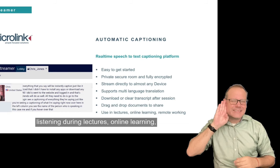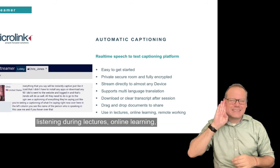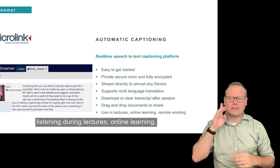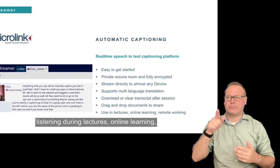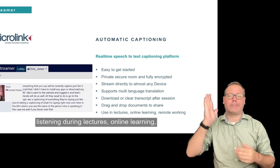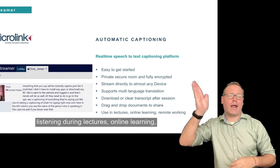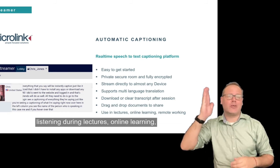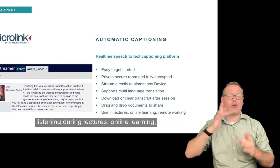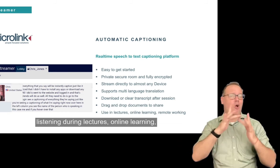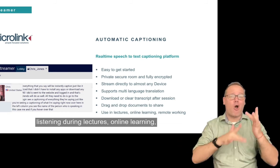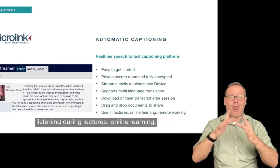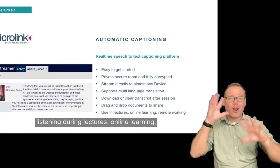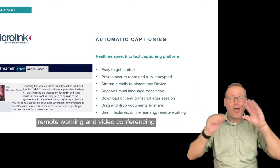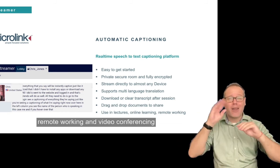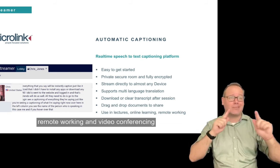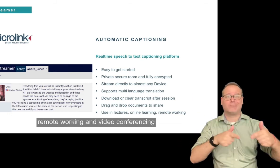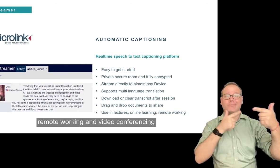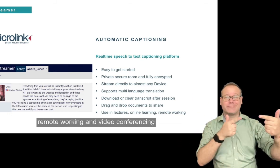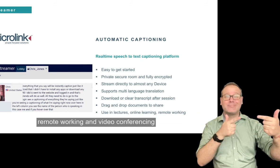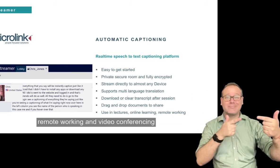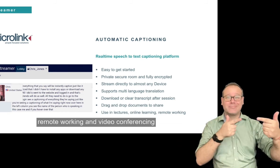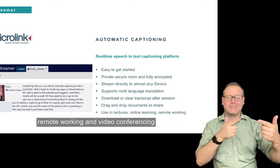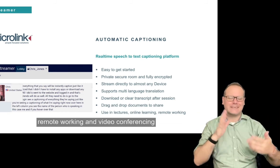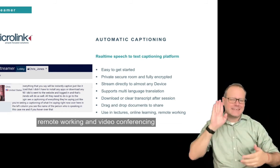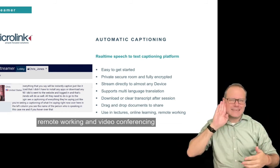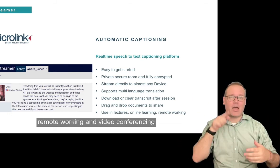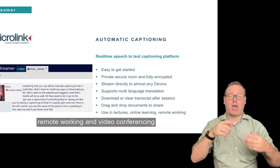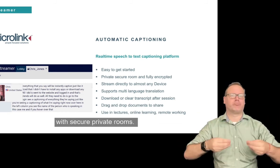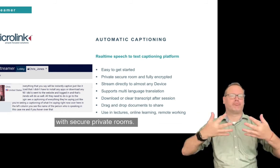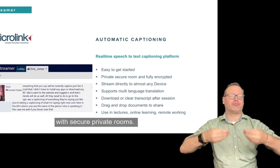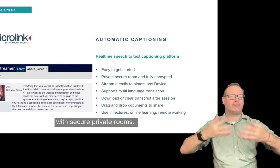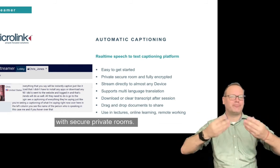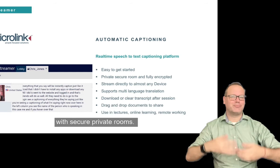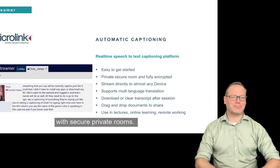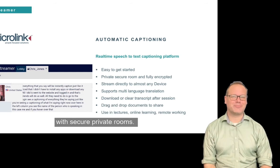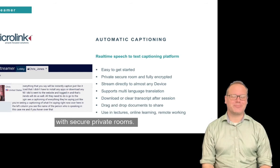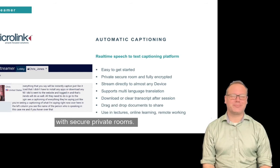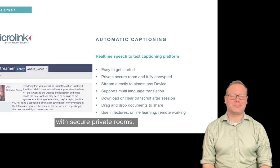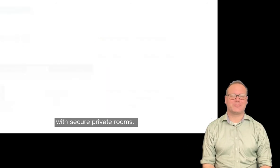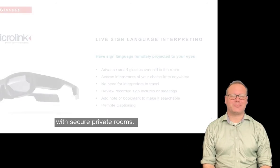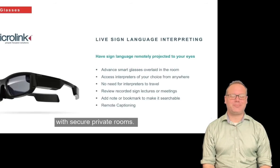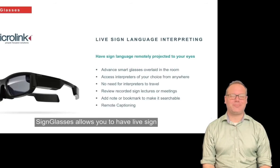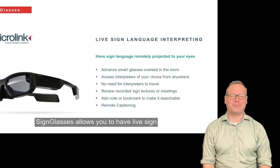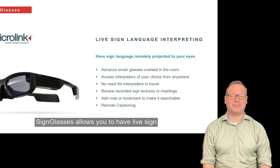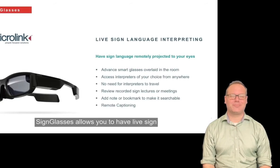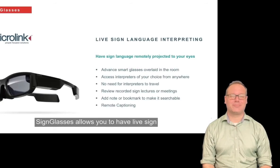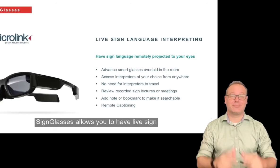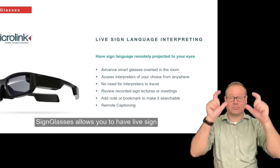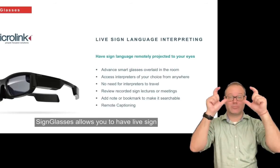during lectures, online learning, remote working, and video conferencing with secure private rooms. Sign Glasses allows you to